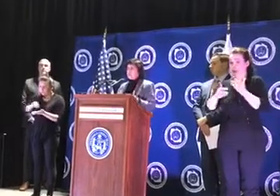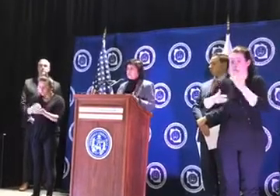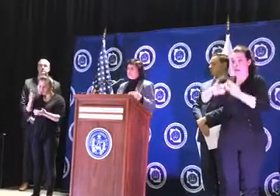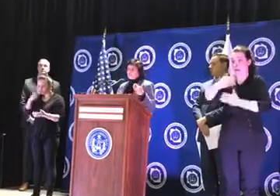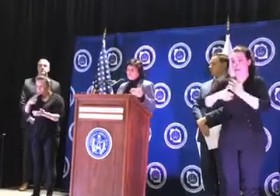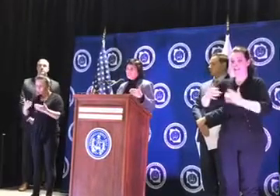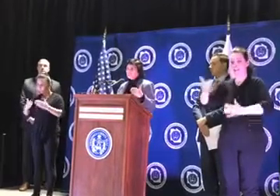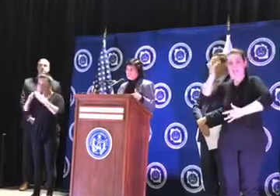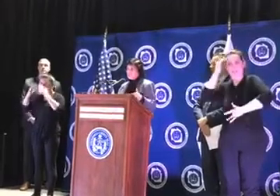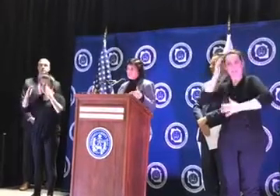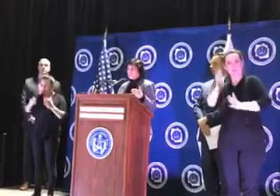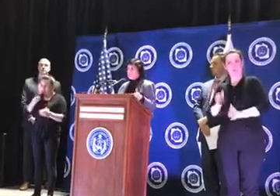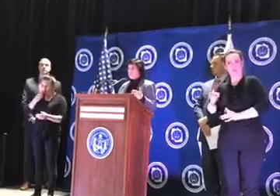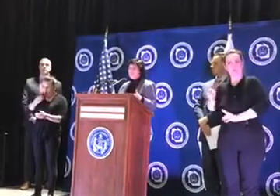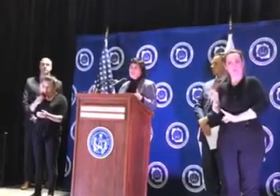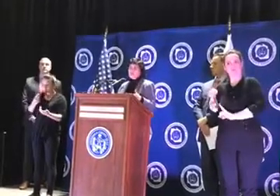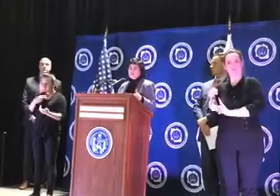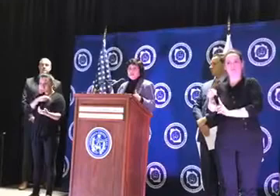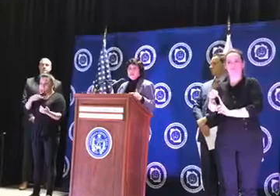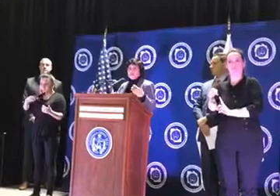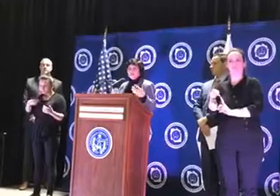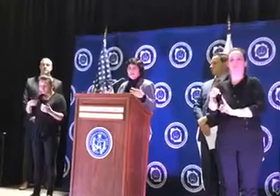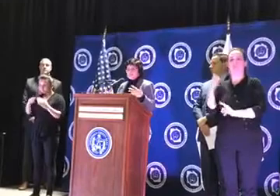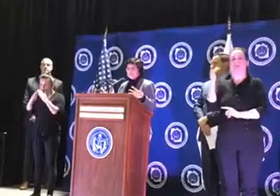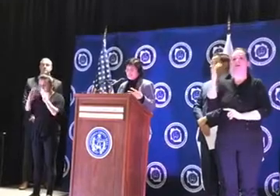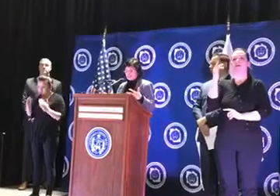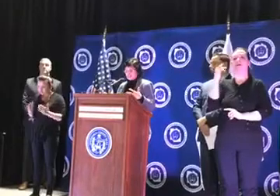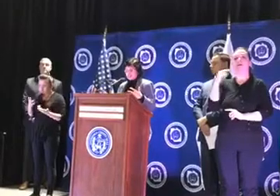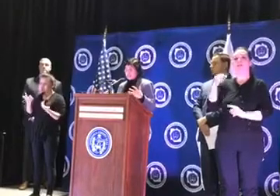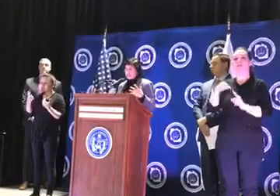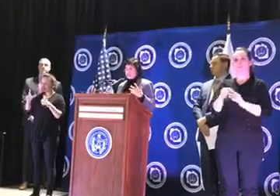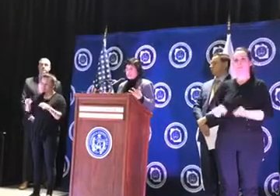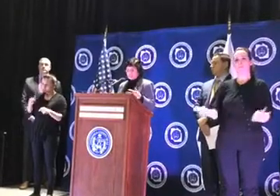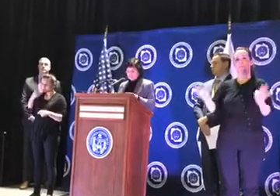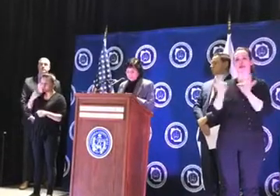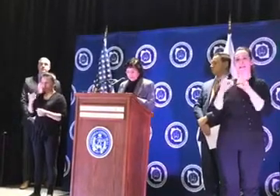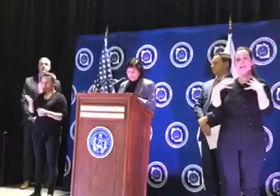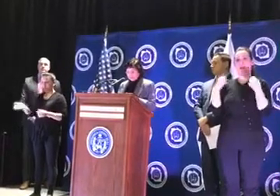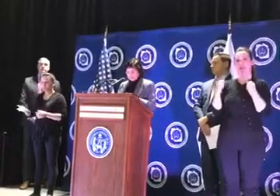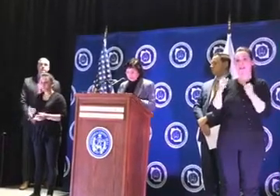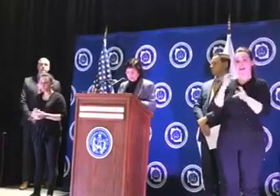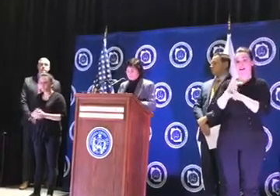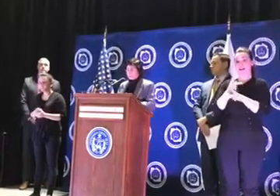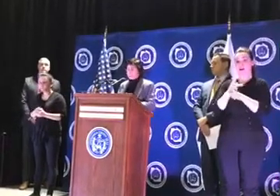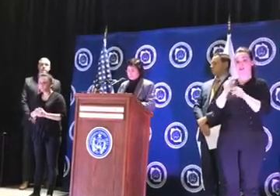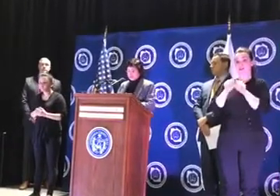hospital, because healthcare system is a very important part of that. We have to really make sure that healthcare